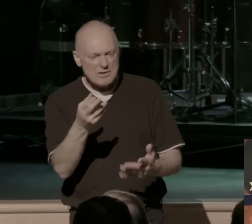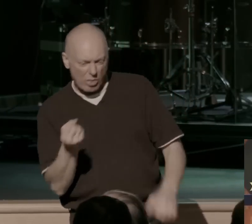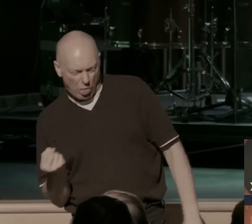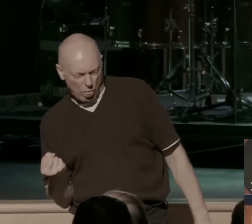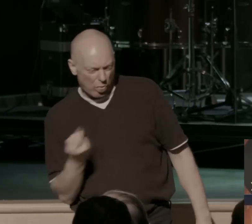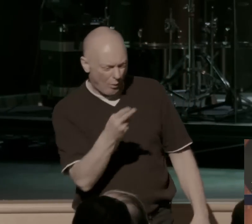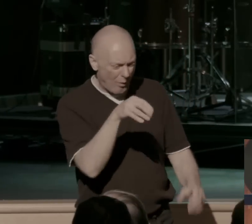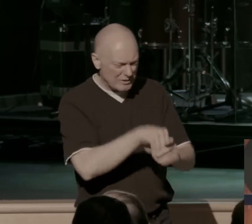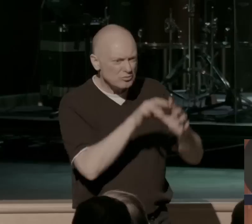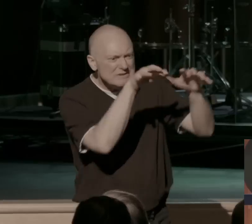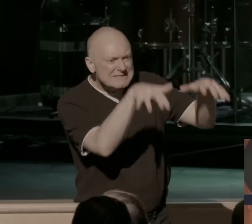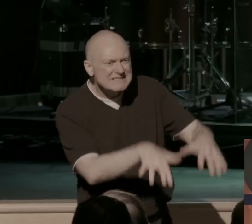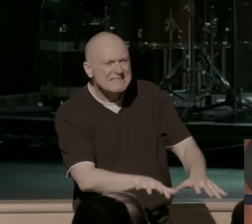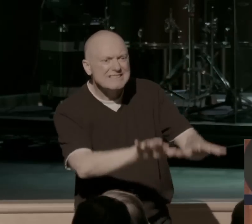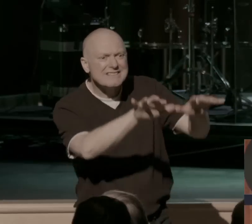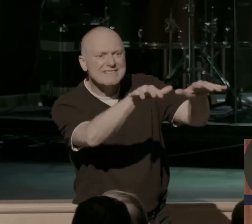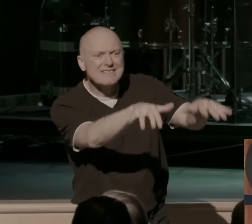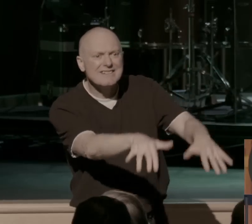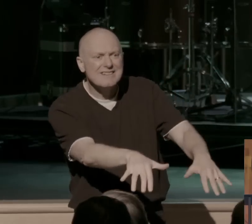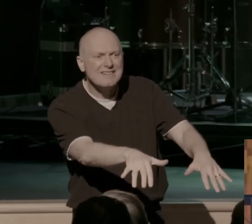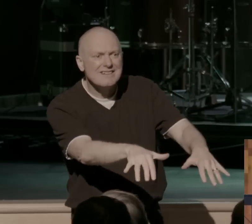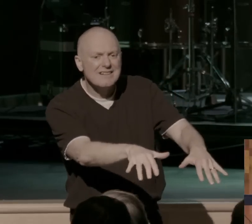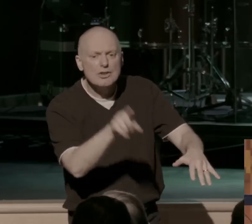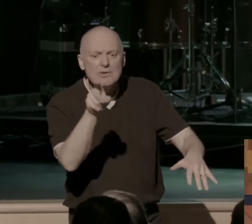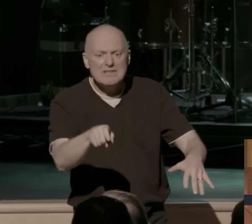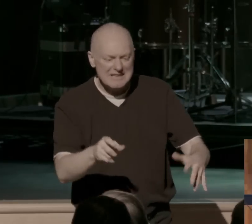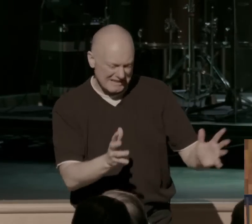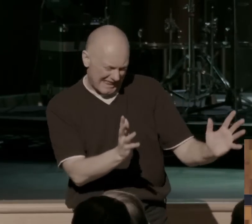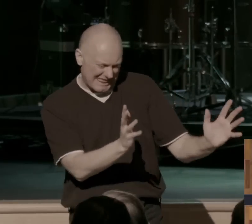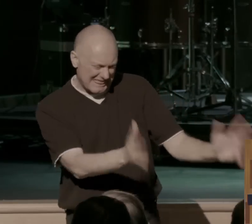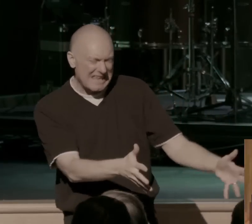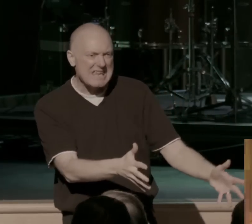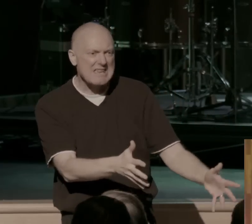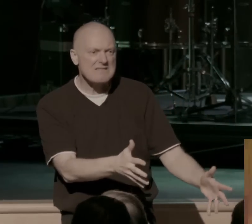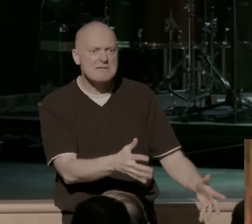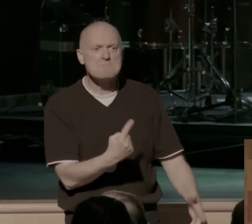I mean, you need to leave behind resentment and bitterness and find forgiveness tonight?